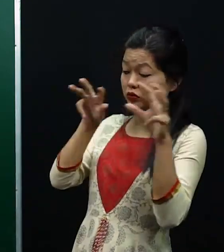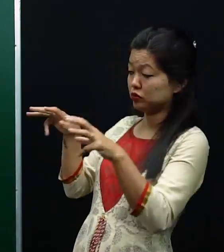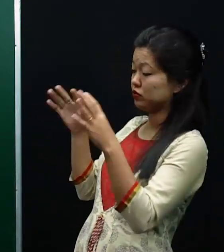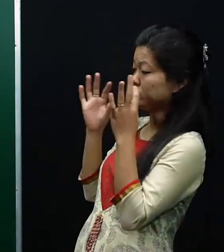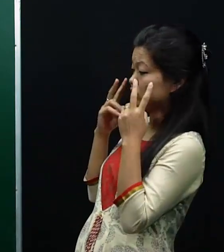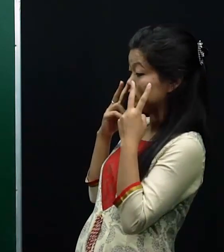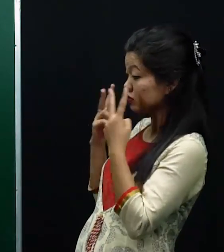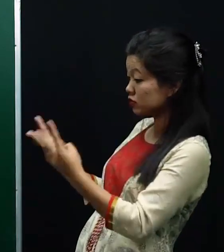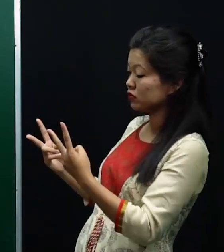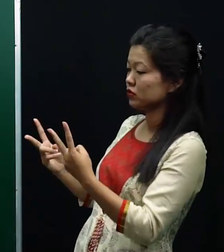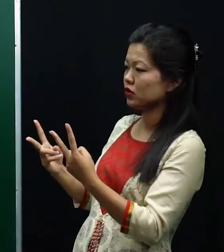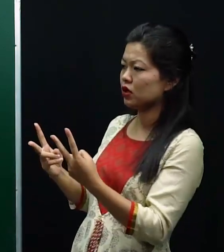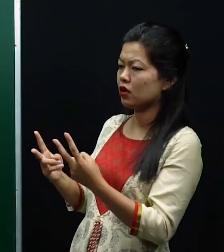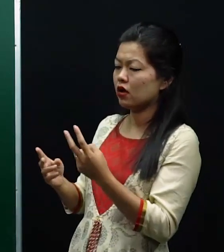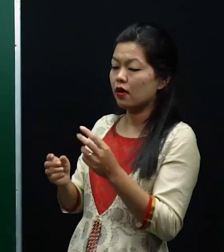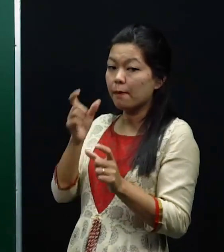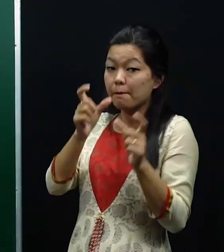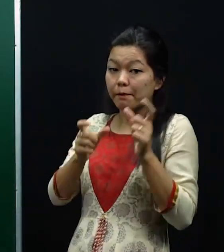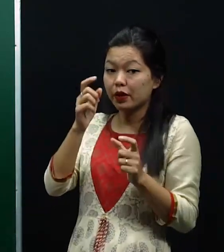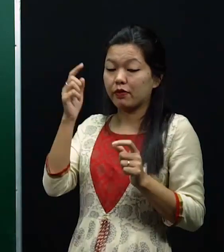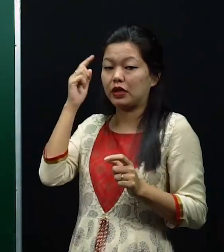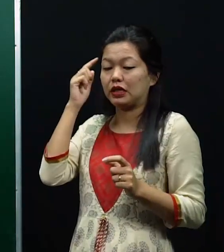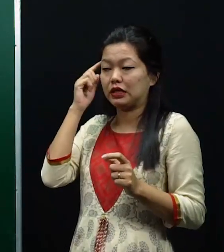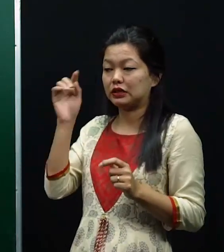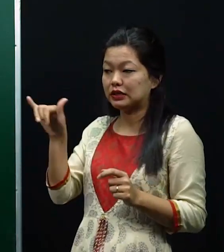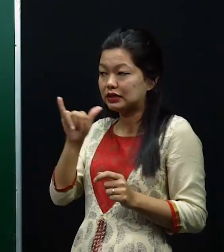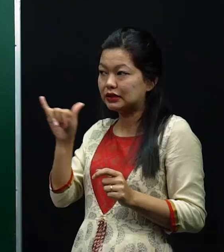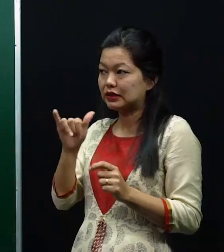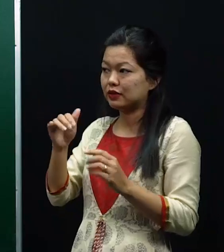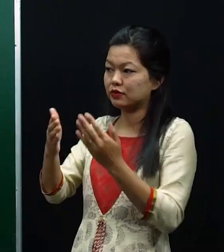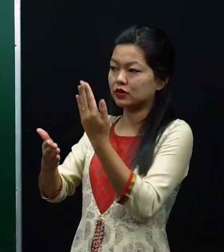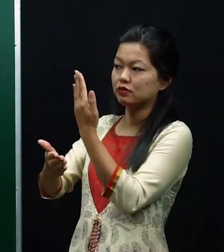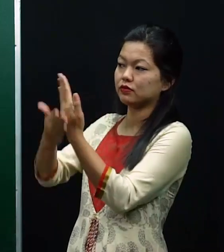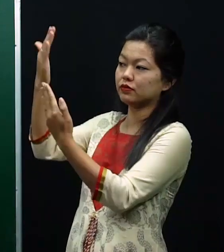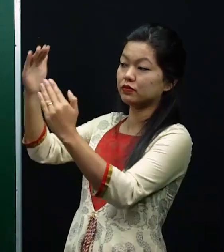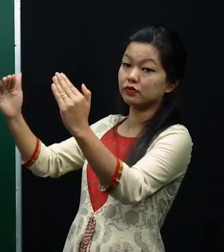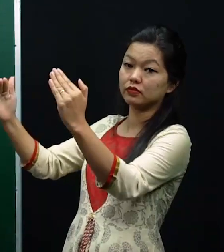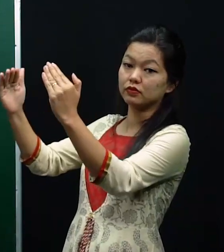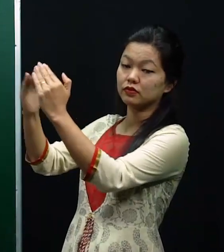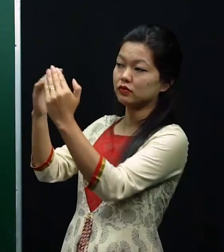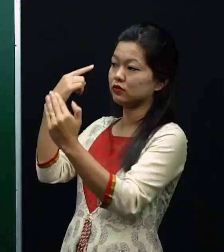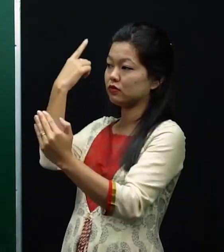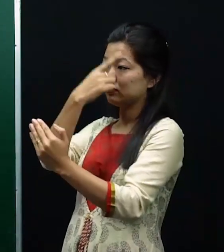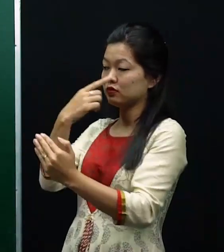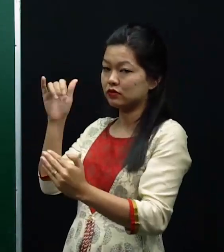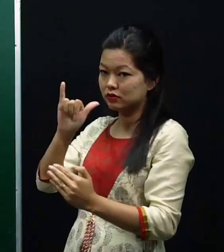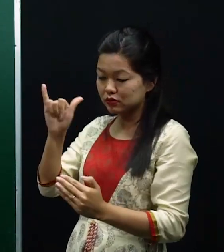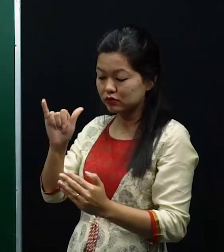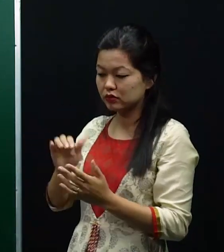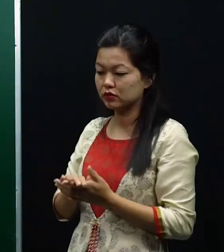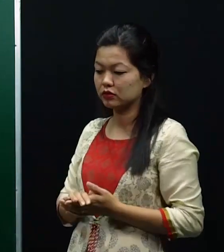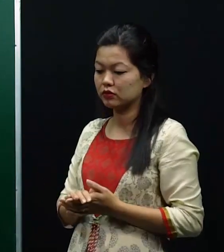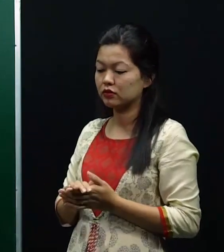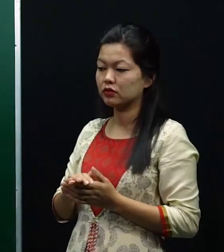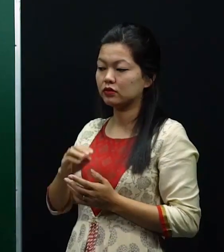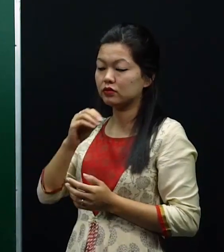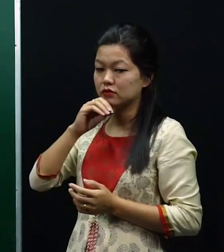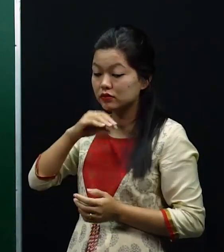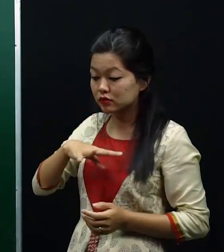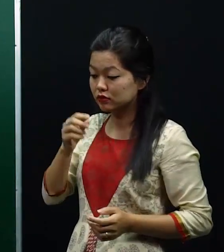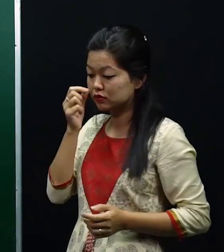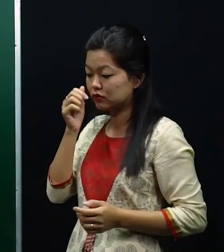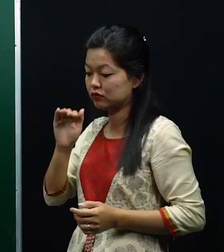already come. People were gathered there, and everyone in the village thought that this was the person whom